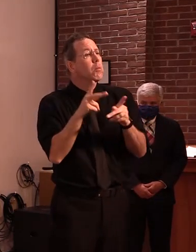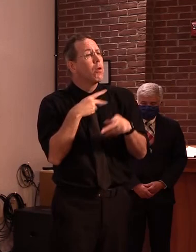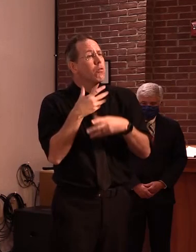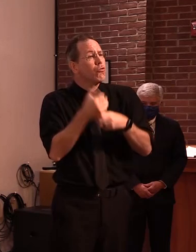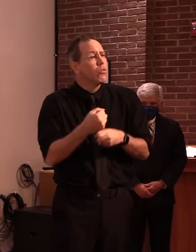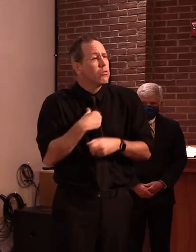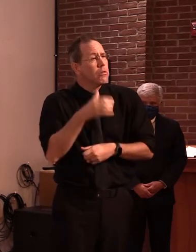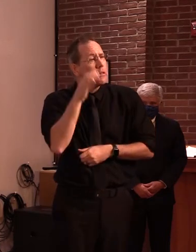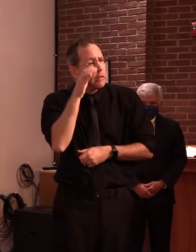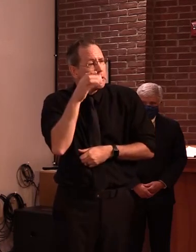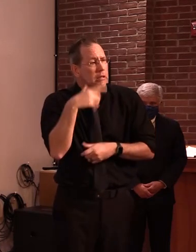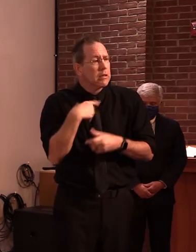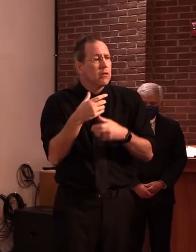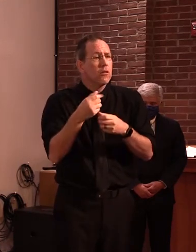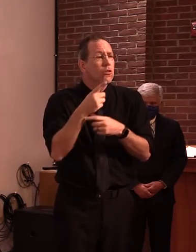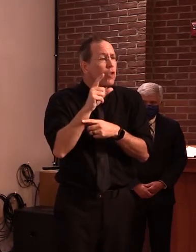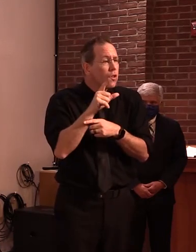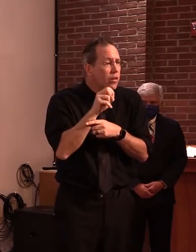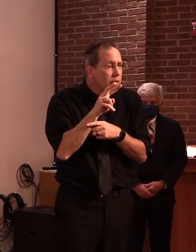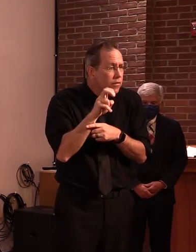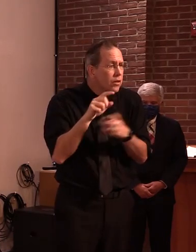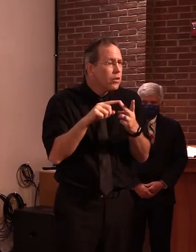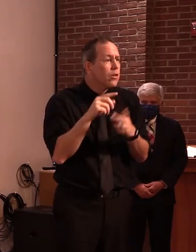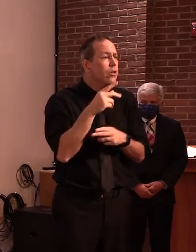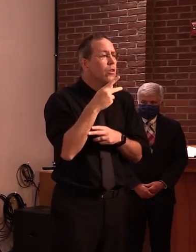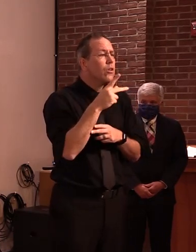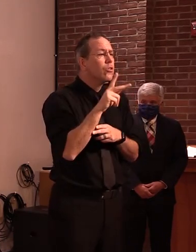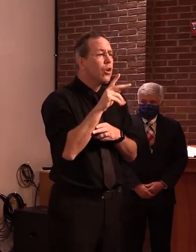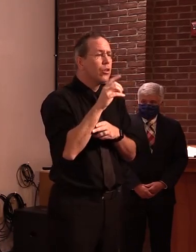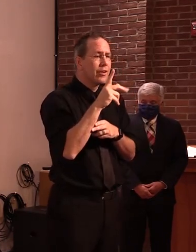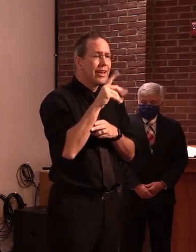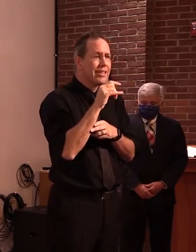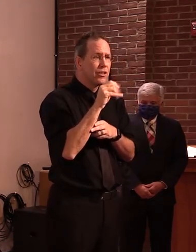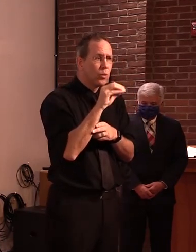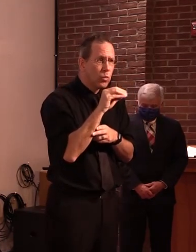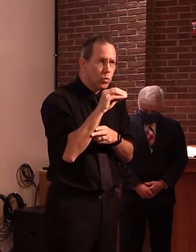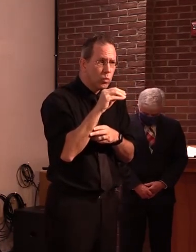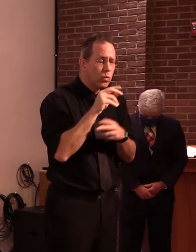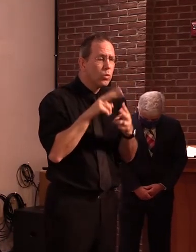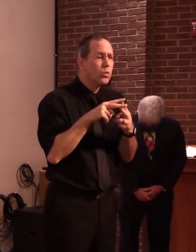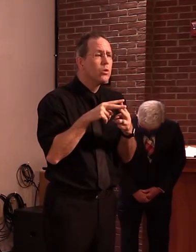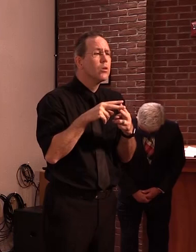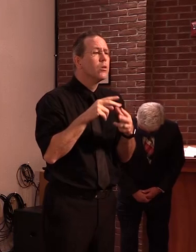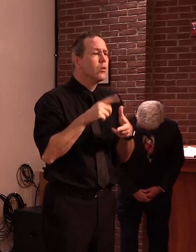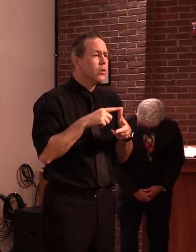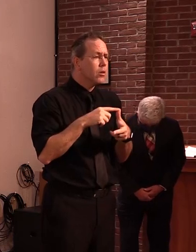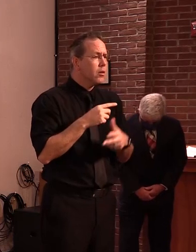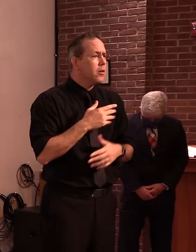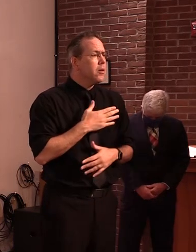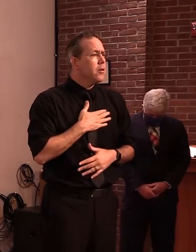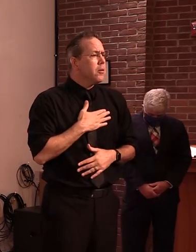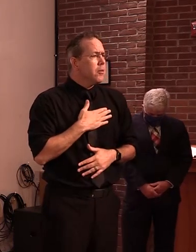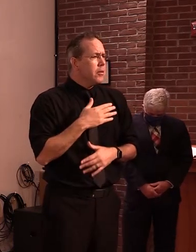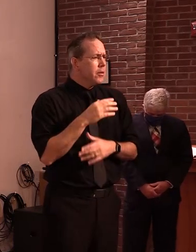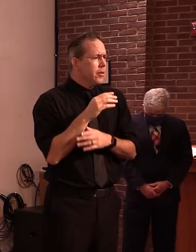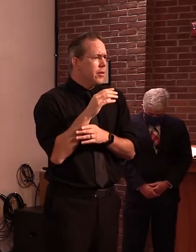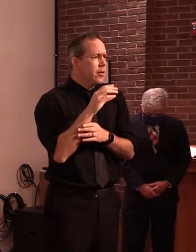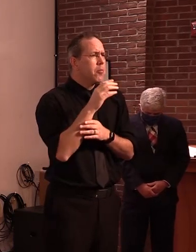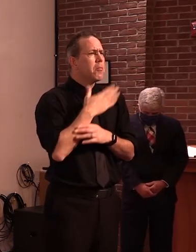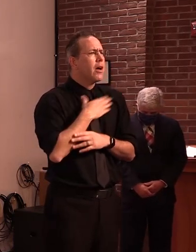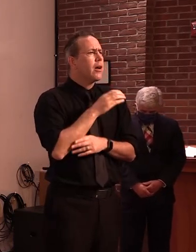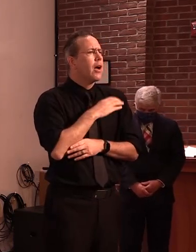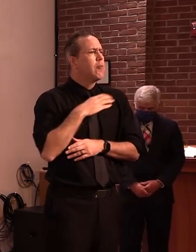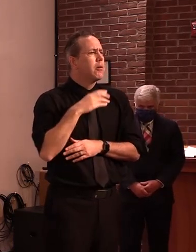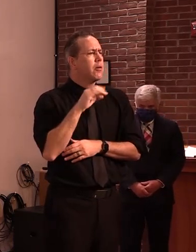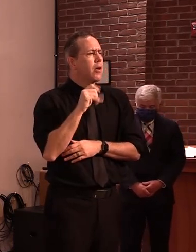Dr. Levine, Dr. Kelso, many of my cabinet members, and trying to do what I think